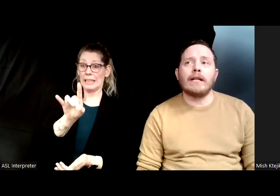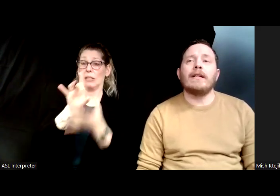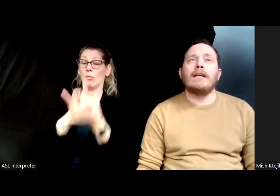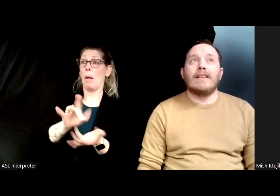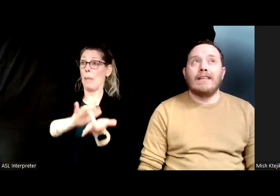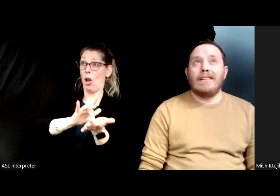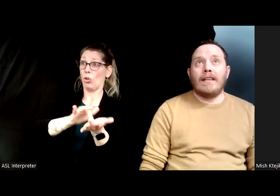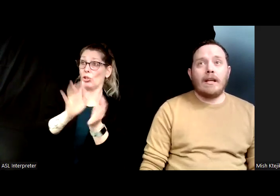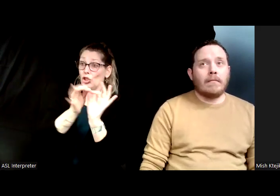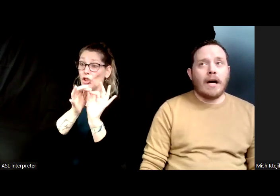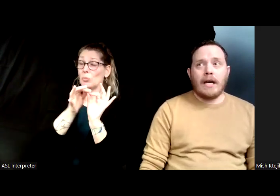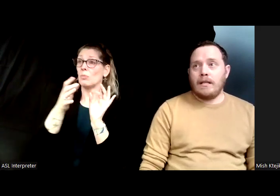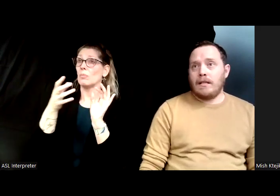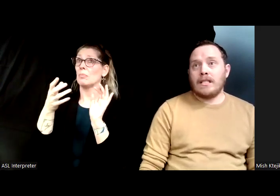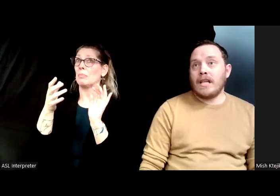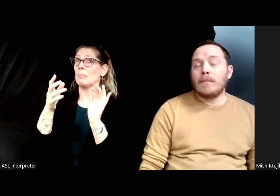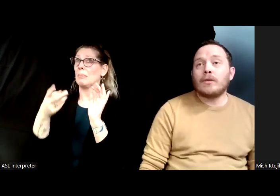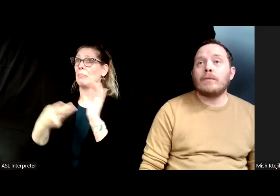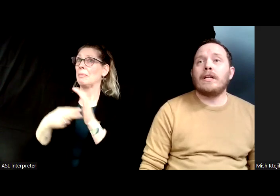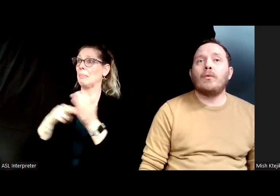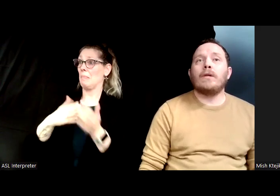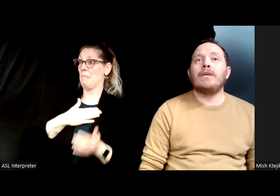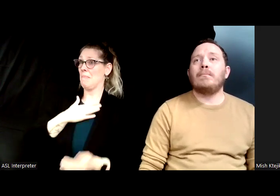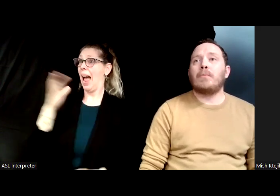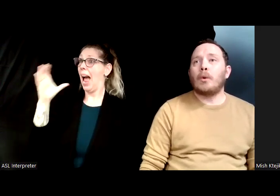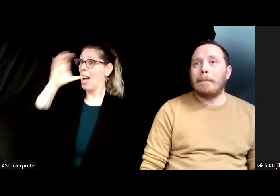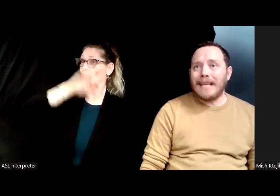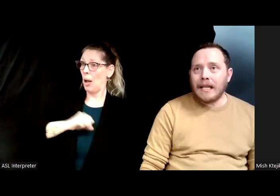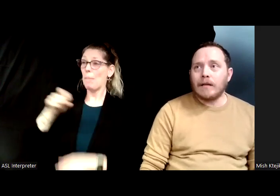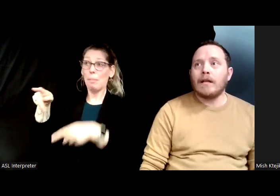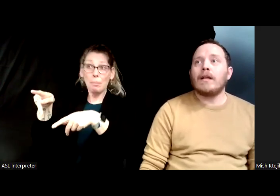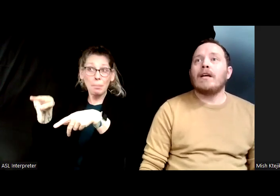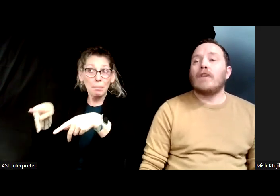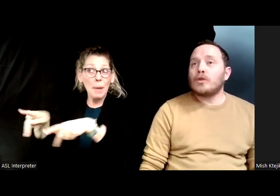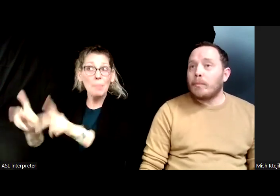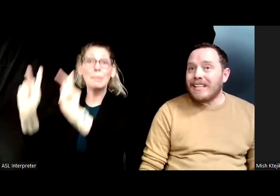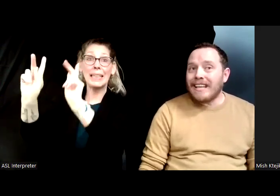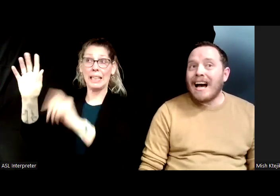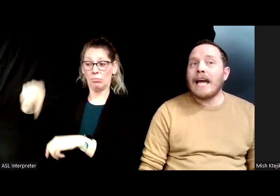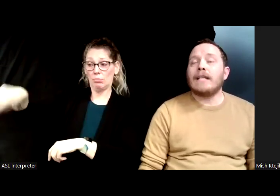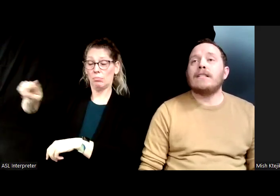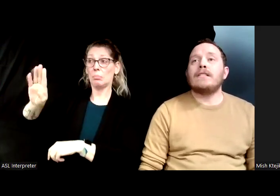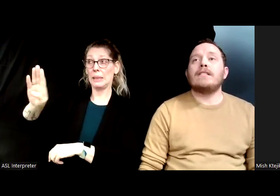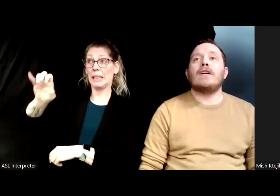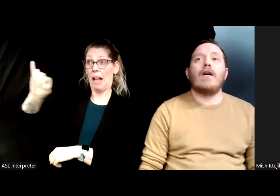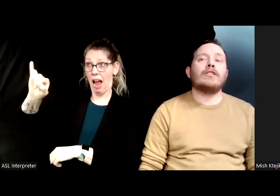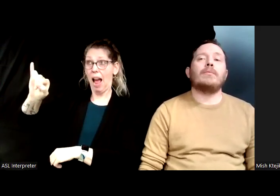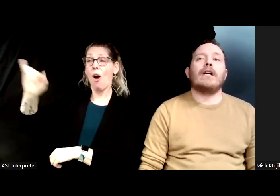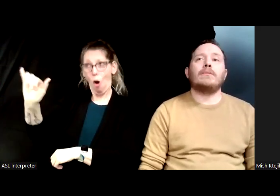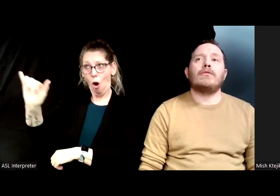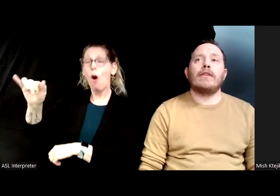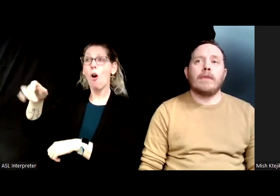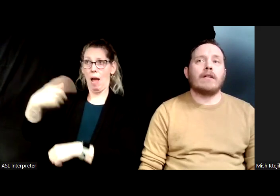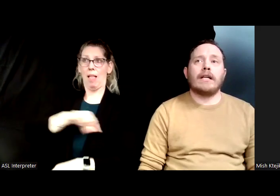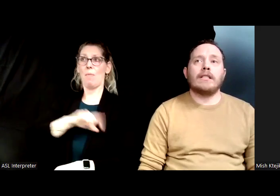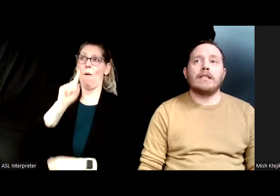interpreting, then my assumption would be it would be permitting folks with BDI to also be